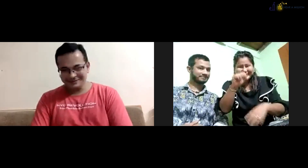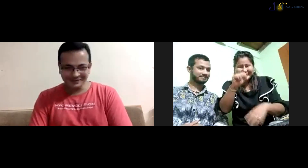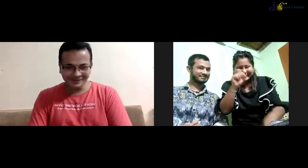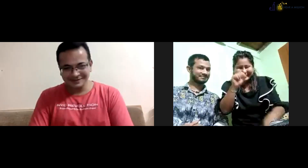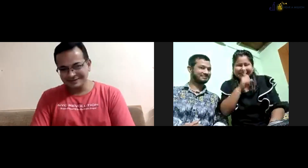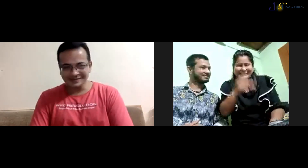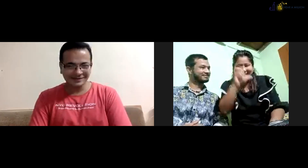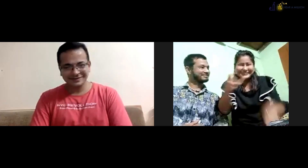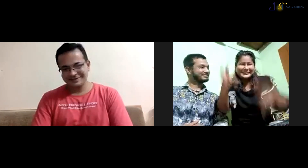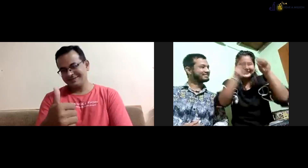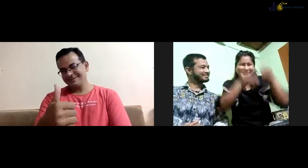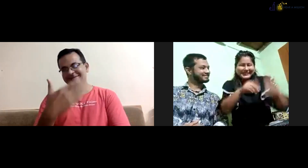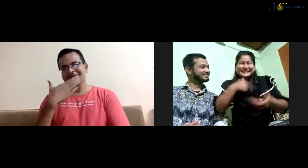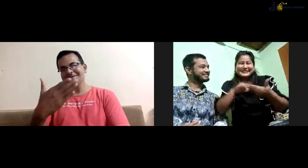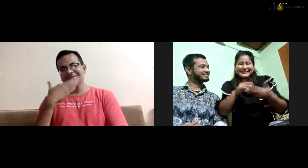Nepal. I'm from Nepal.